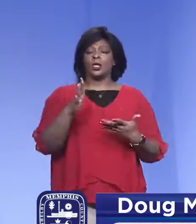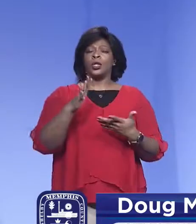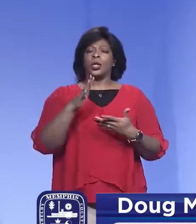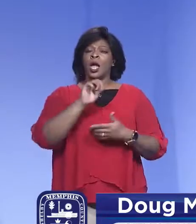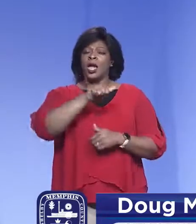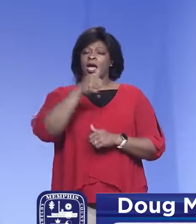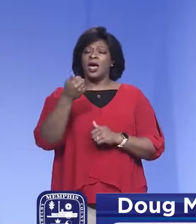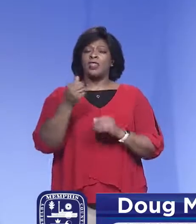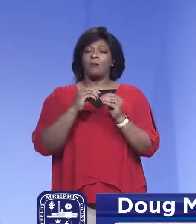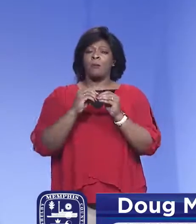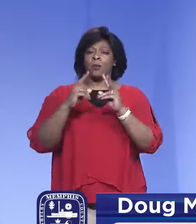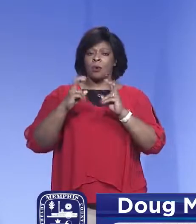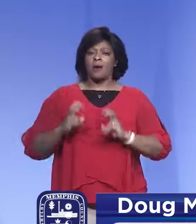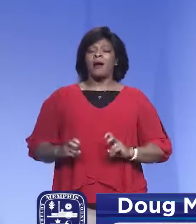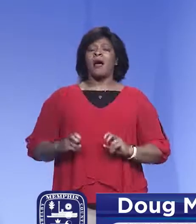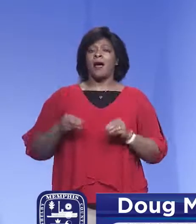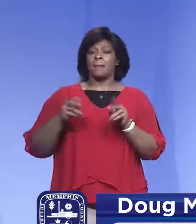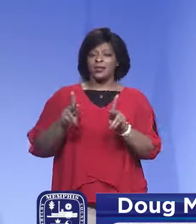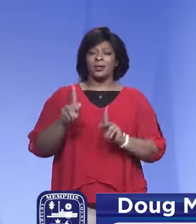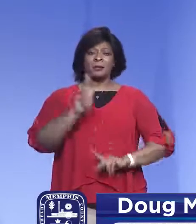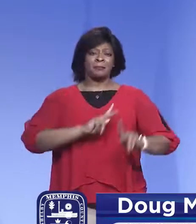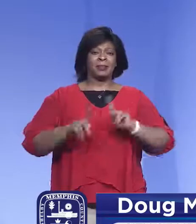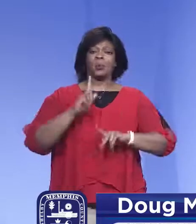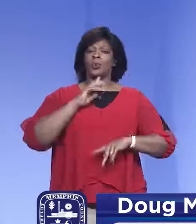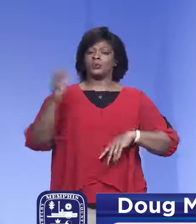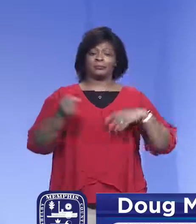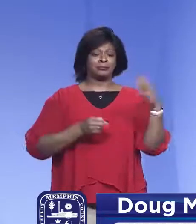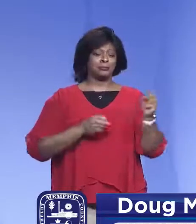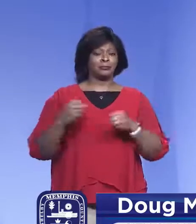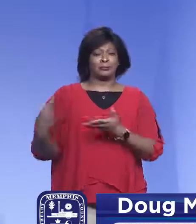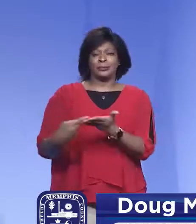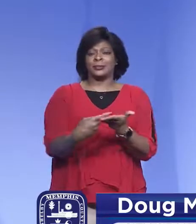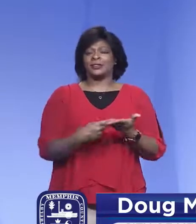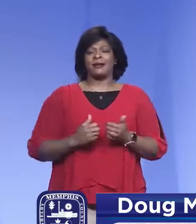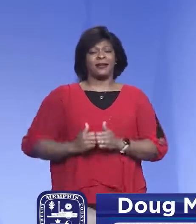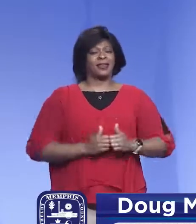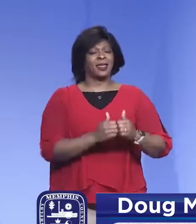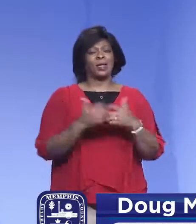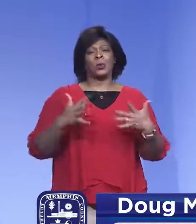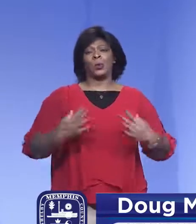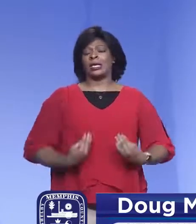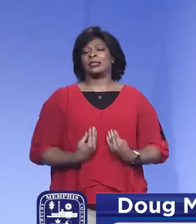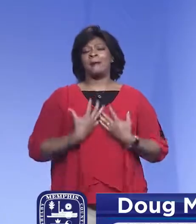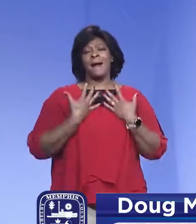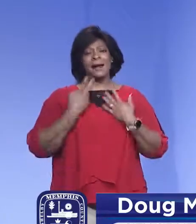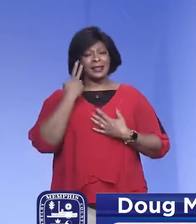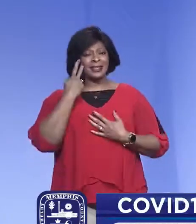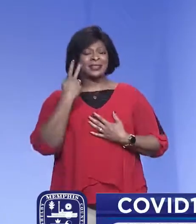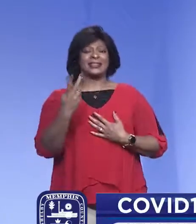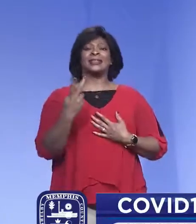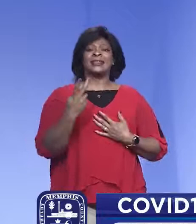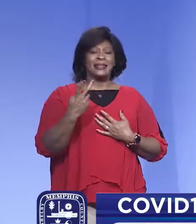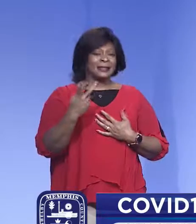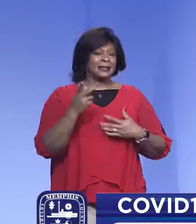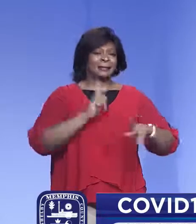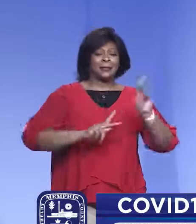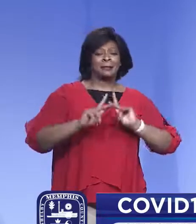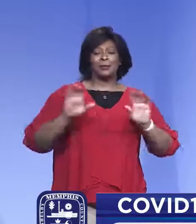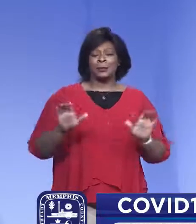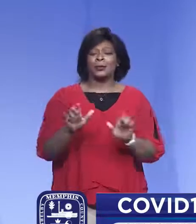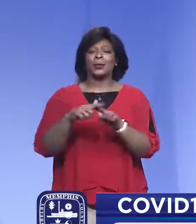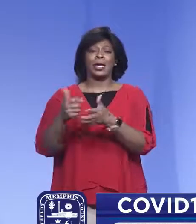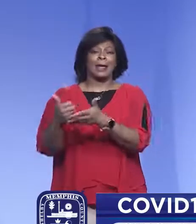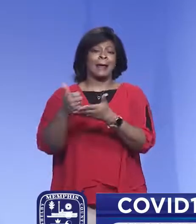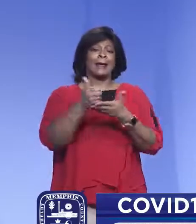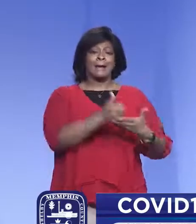some other opportunities. So people are really pulling together. It is inspiring to see the lengths to which people are going